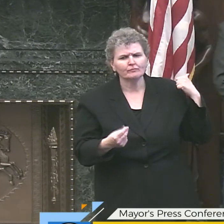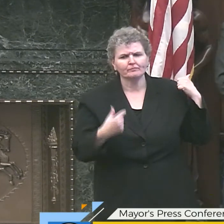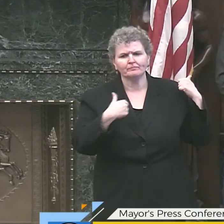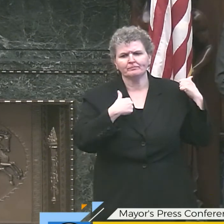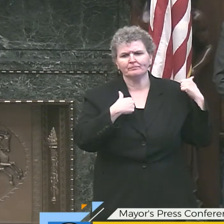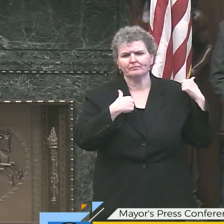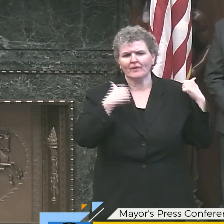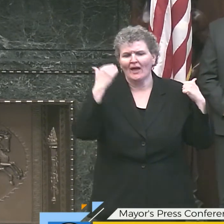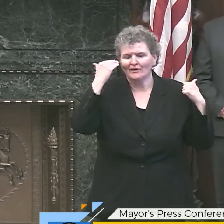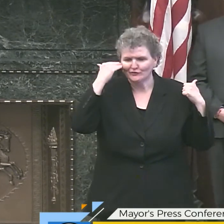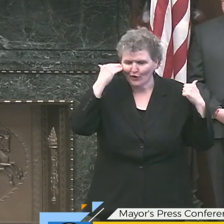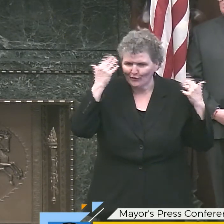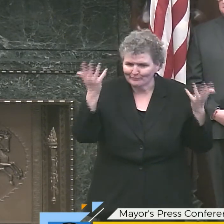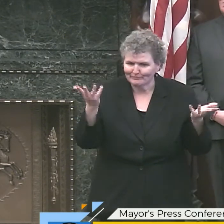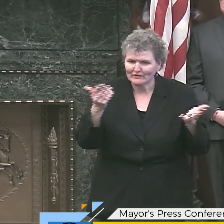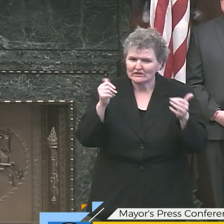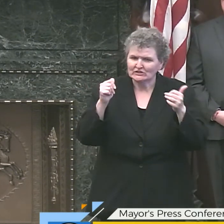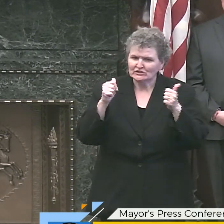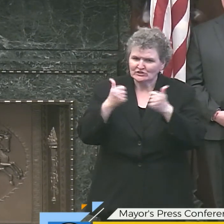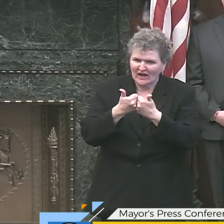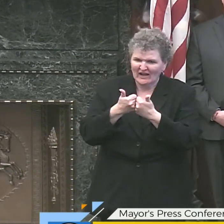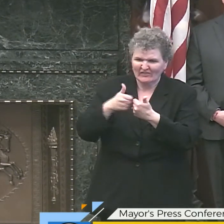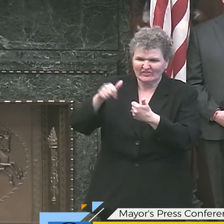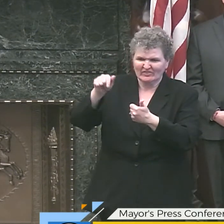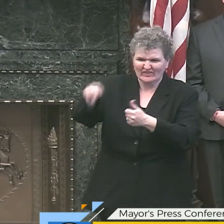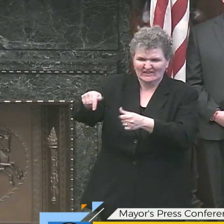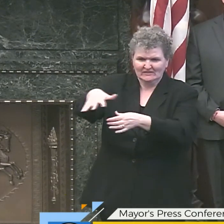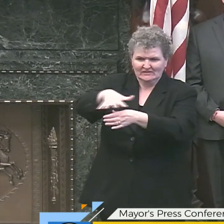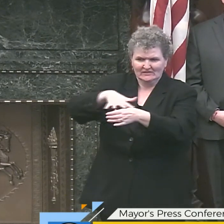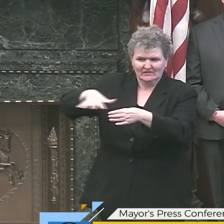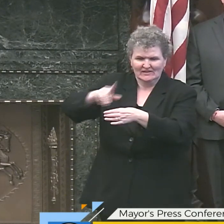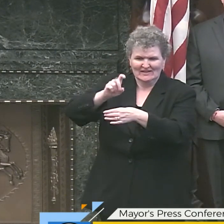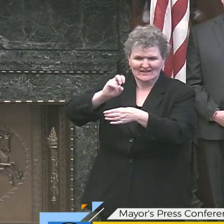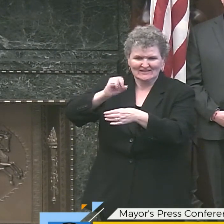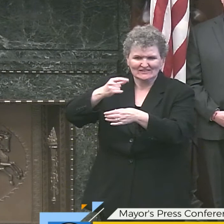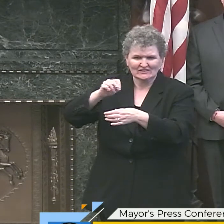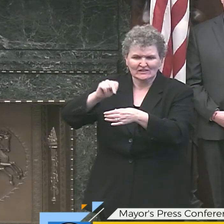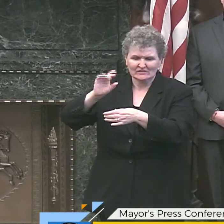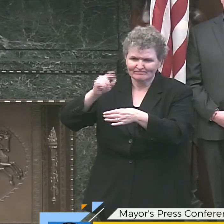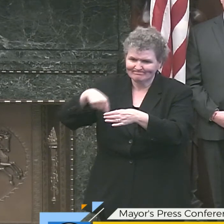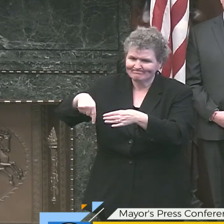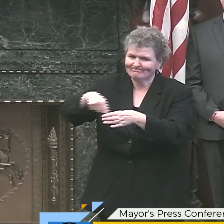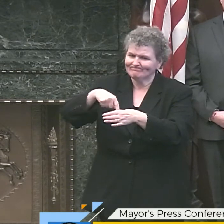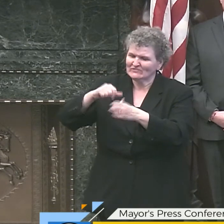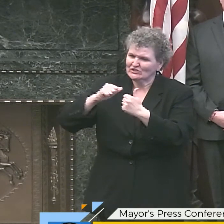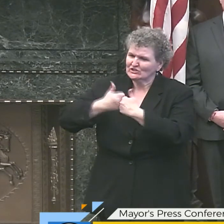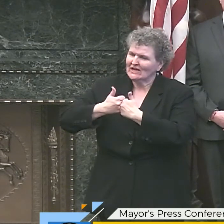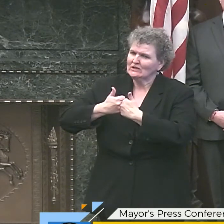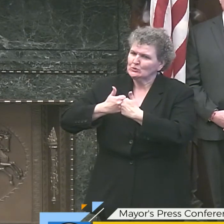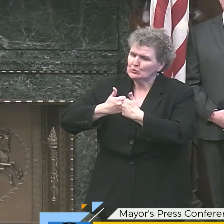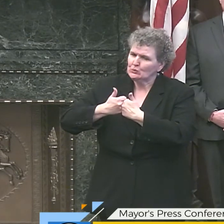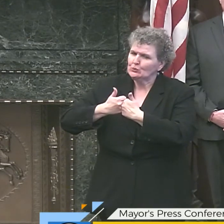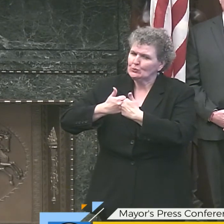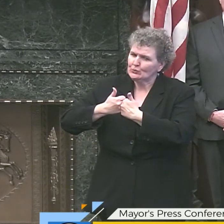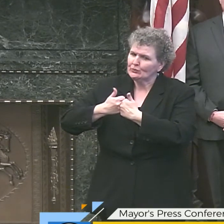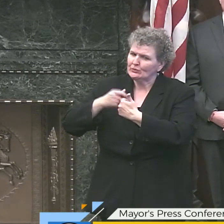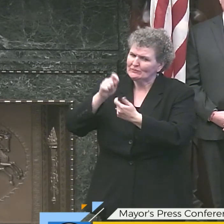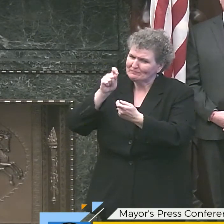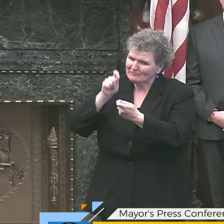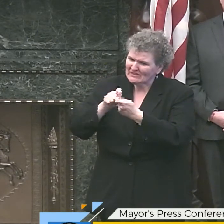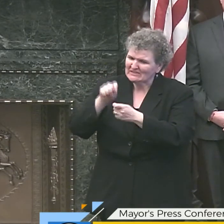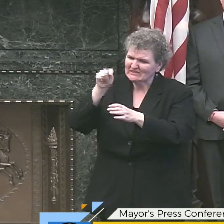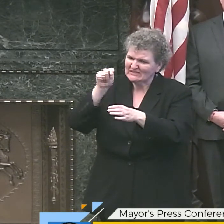that the challenges in Kensington present a special or specific challenge to